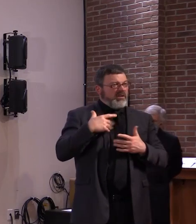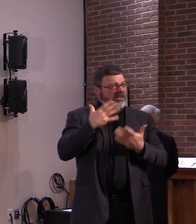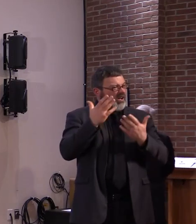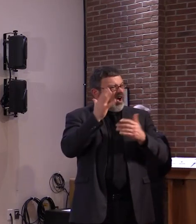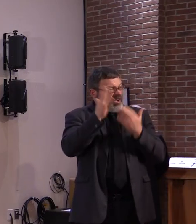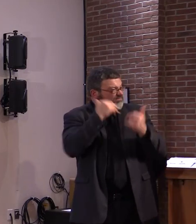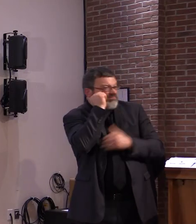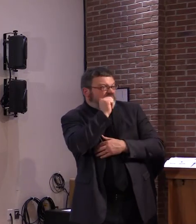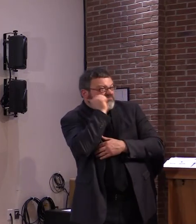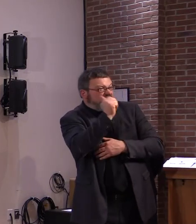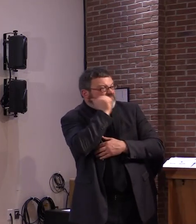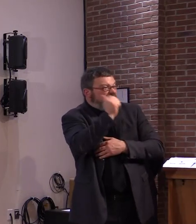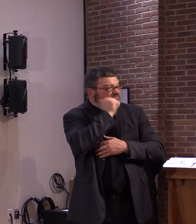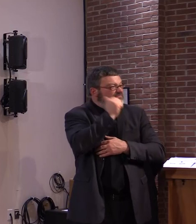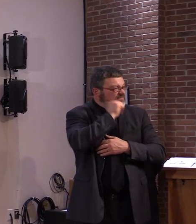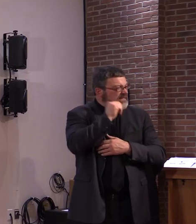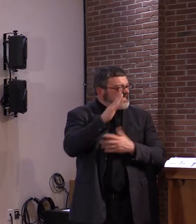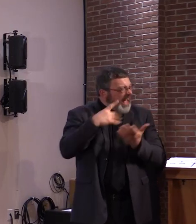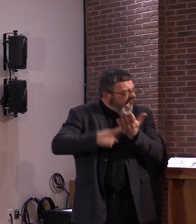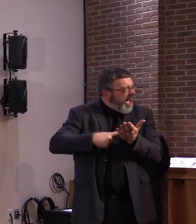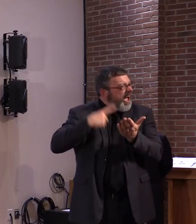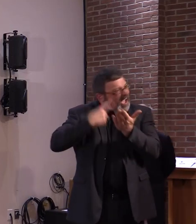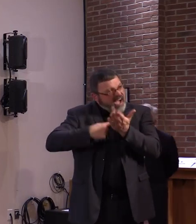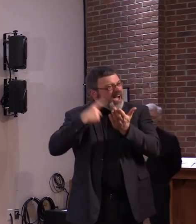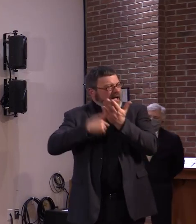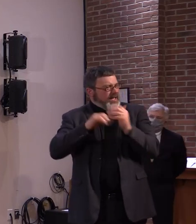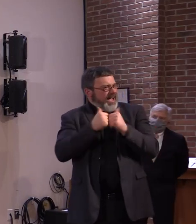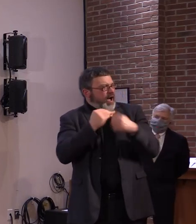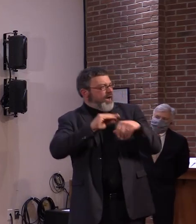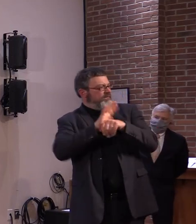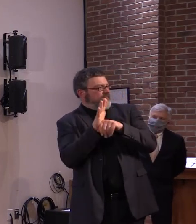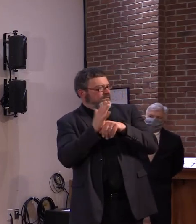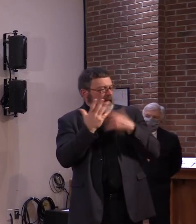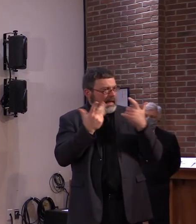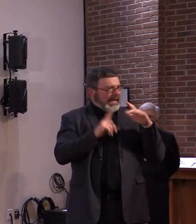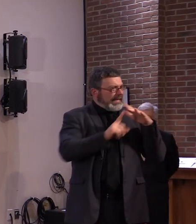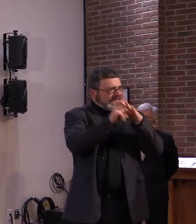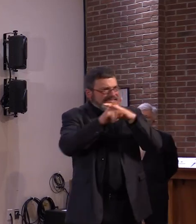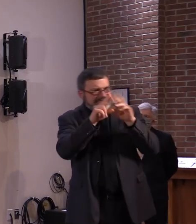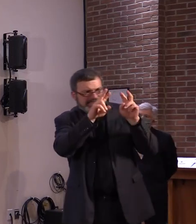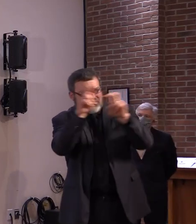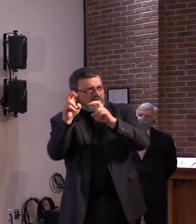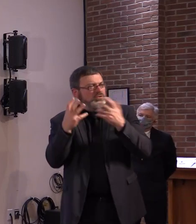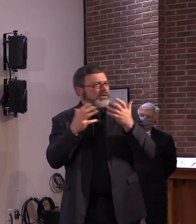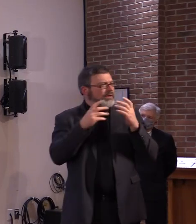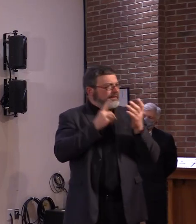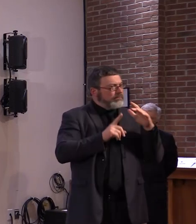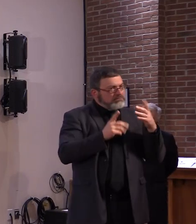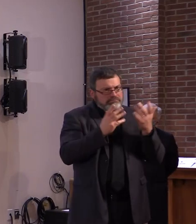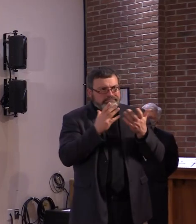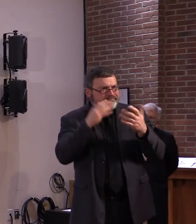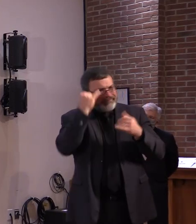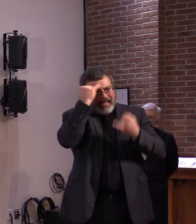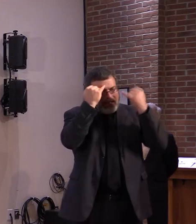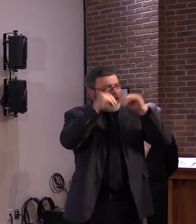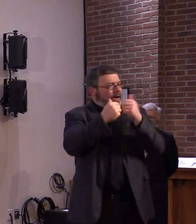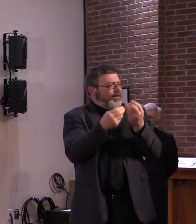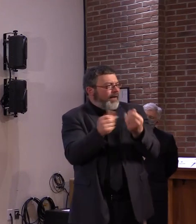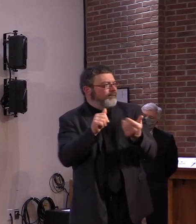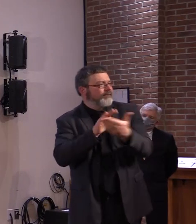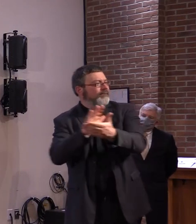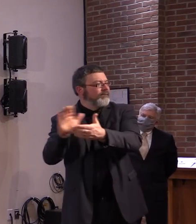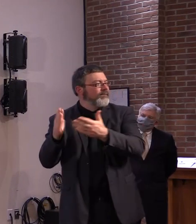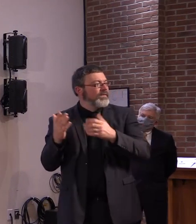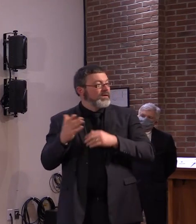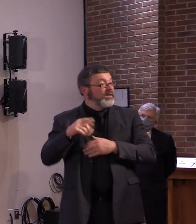and addressing the fundamental problems that we have in combating a pandemic. I do know that New Hampshire has been more